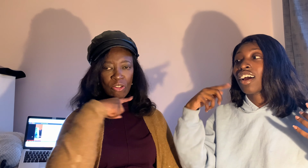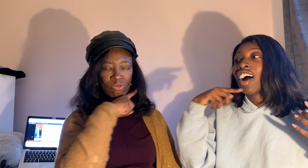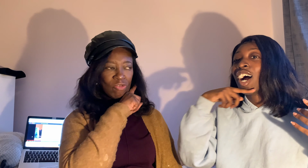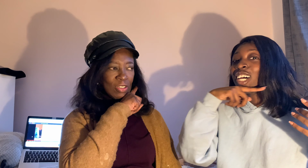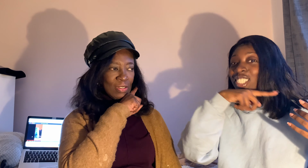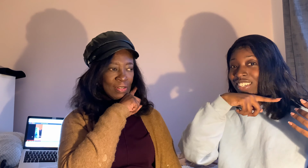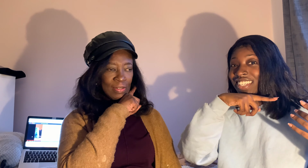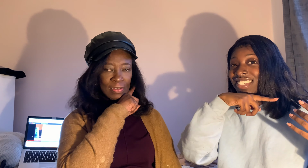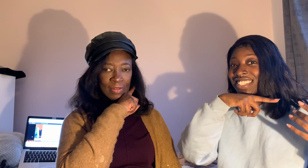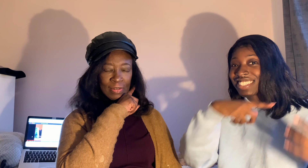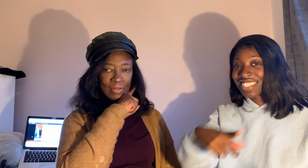100.